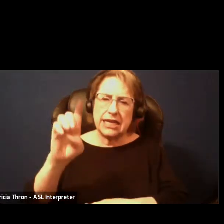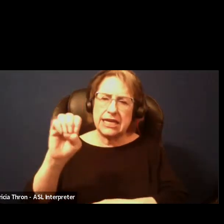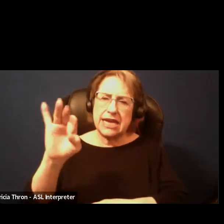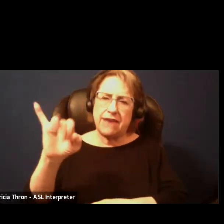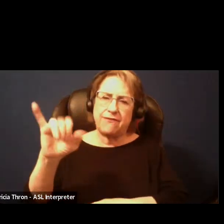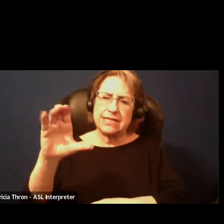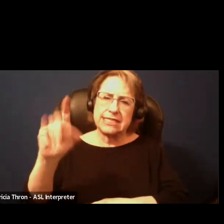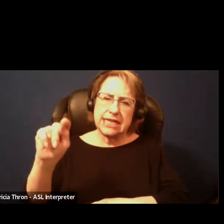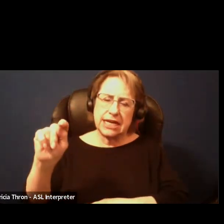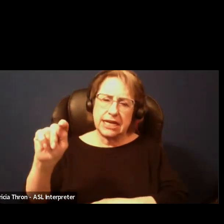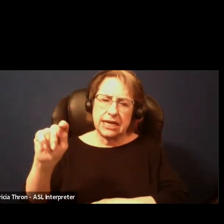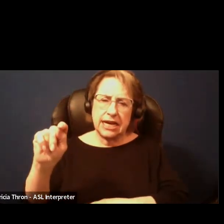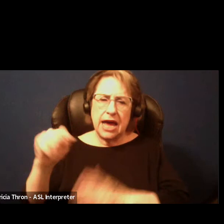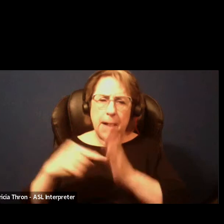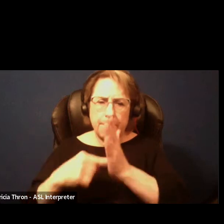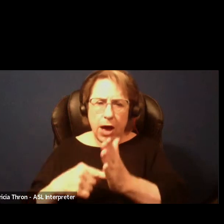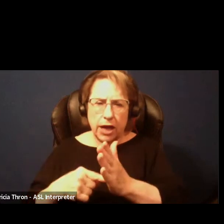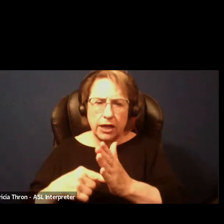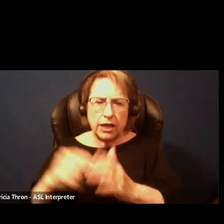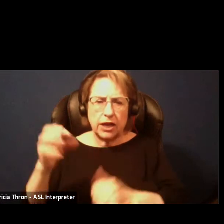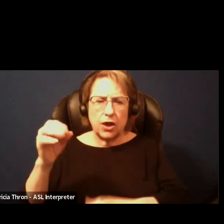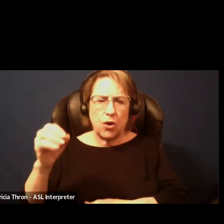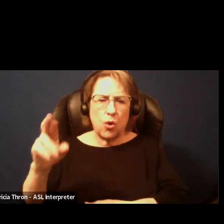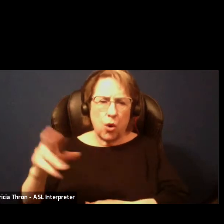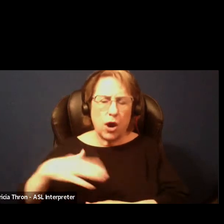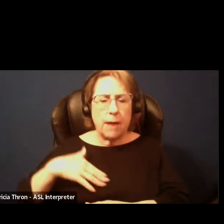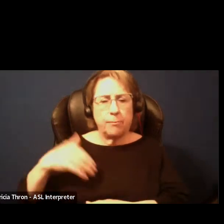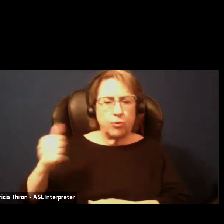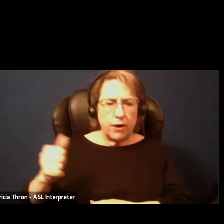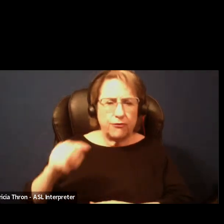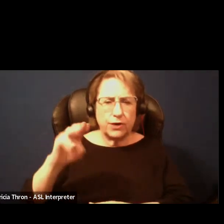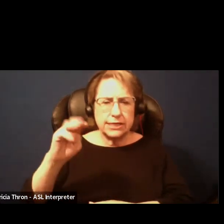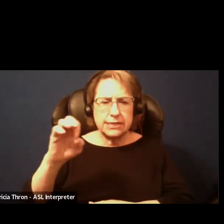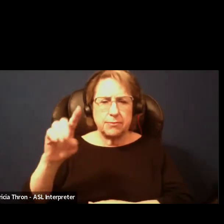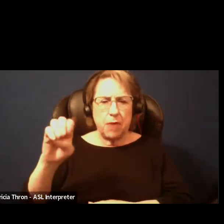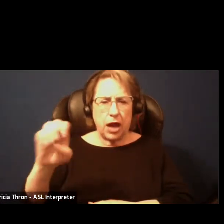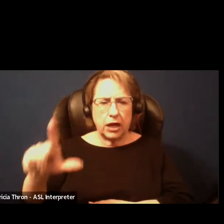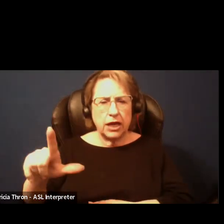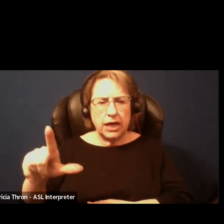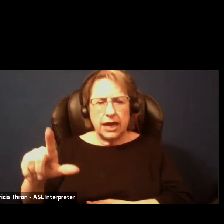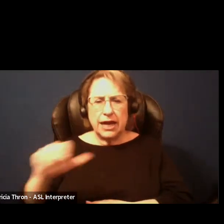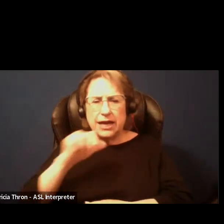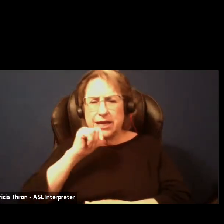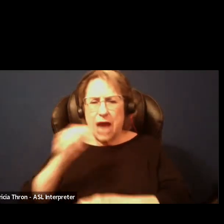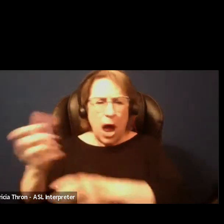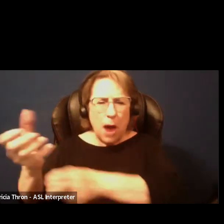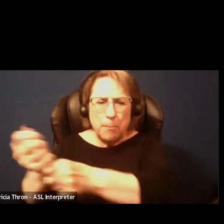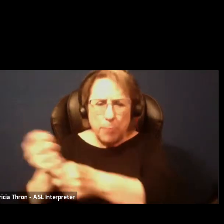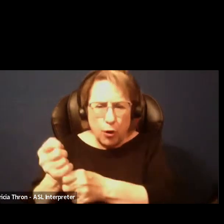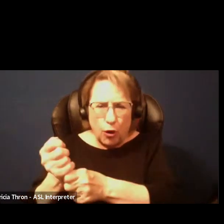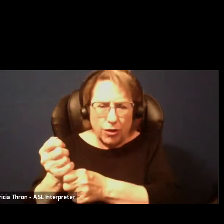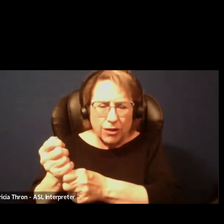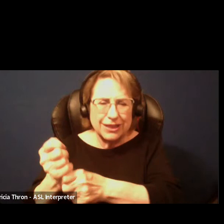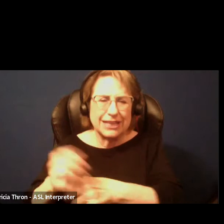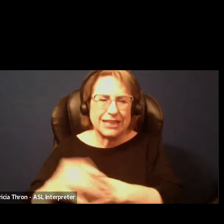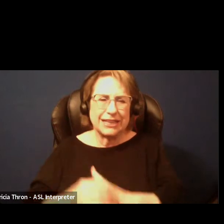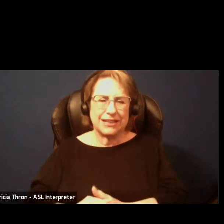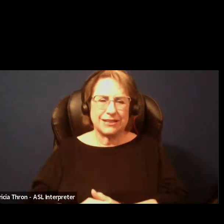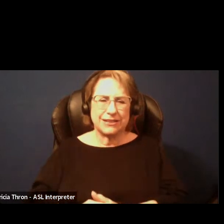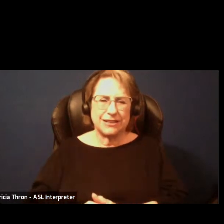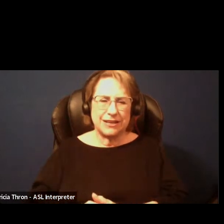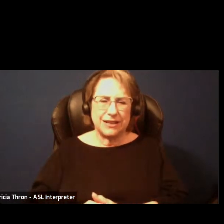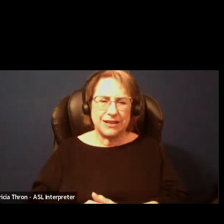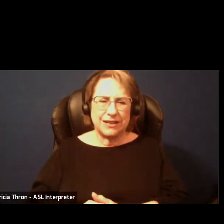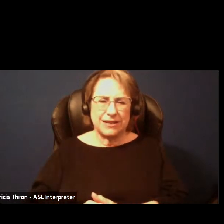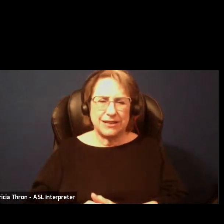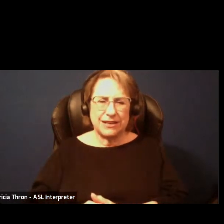to attract versus just kind of pull, not just drag. Yeah, and drag. Yes. Yeah, exactly. And so I